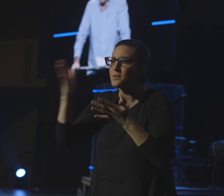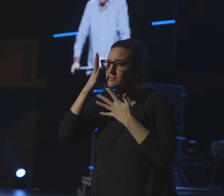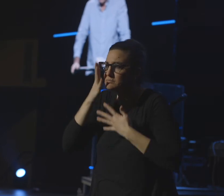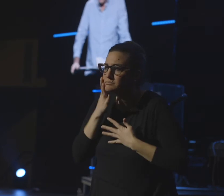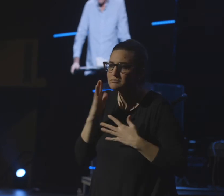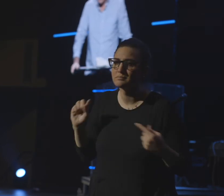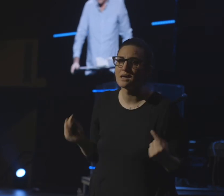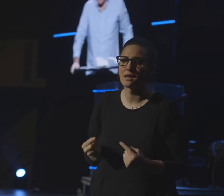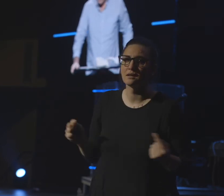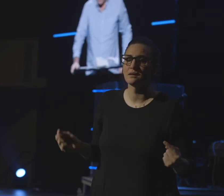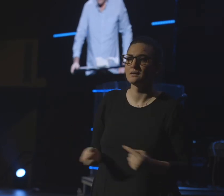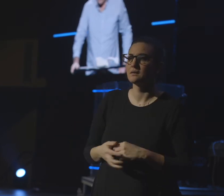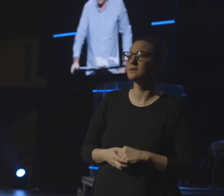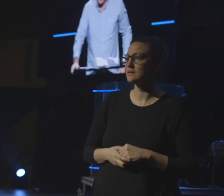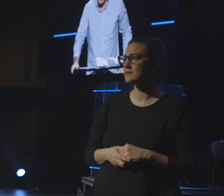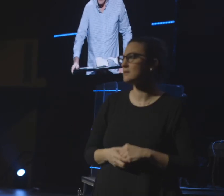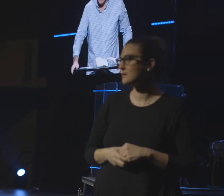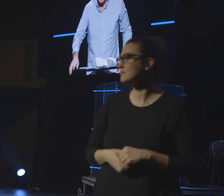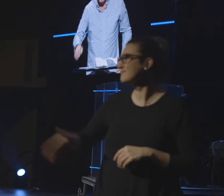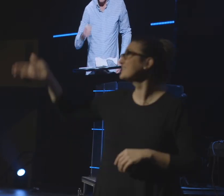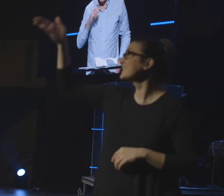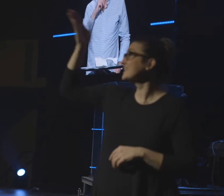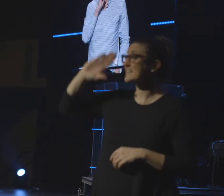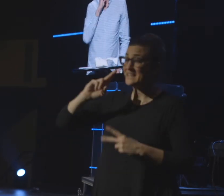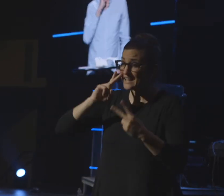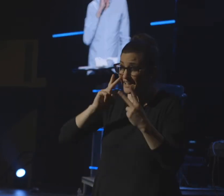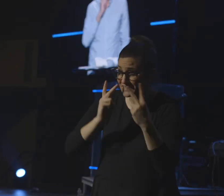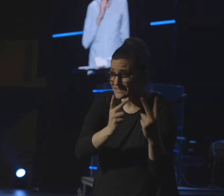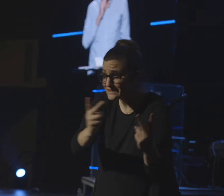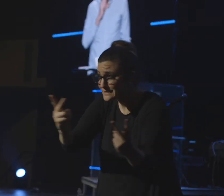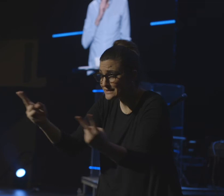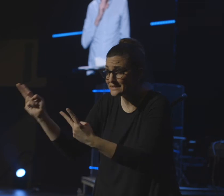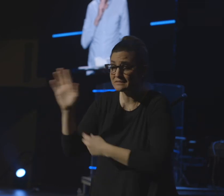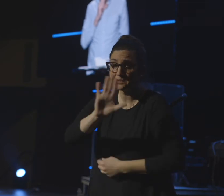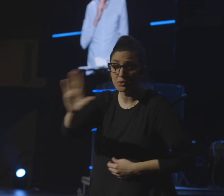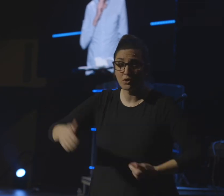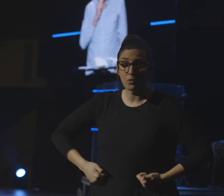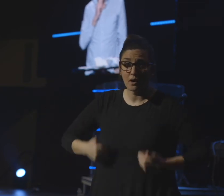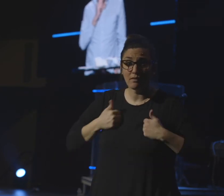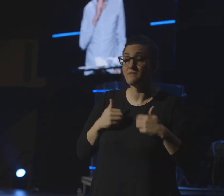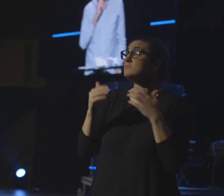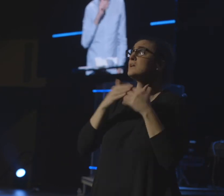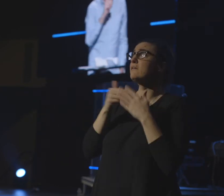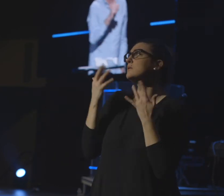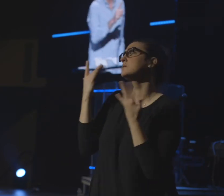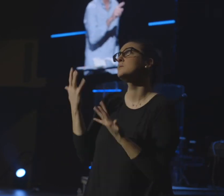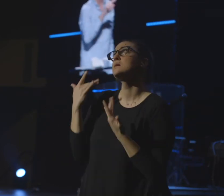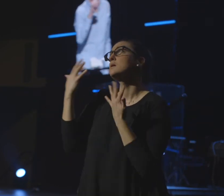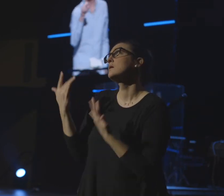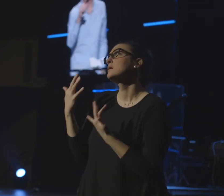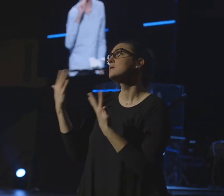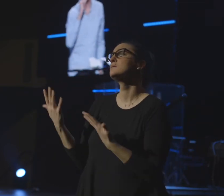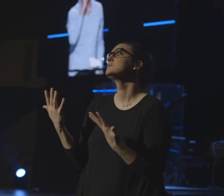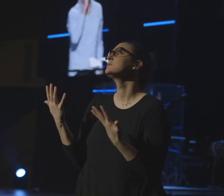witness to your life even when you're waiting on God's promises. So, to the